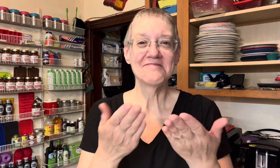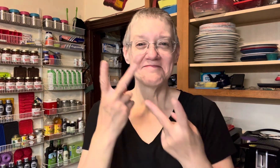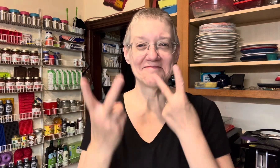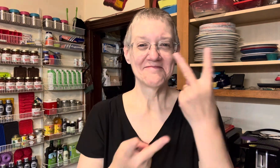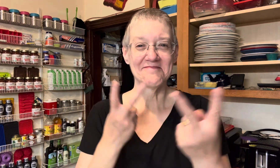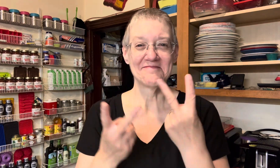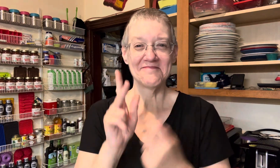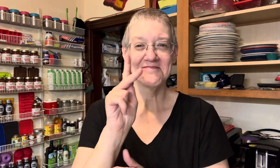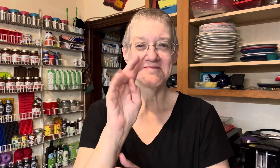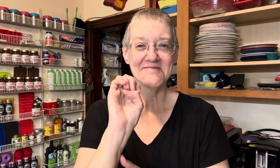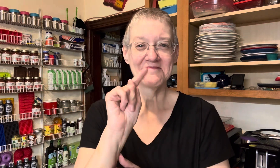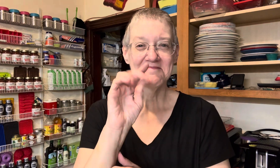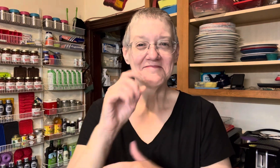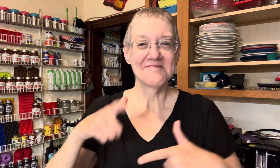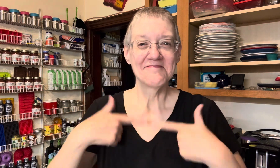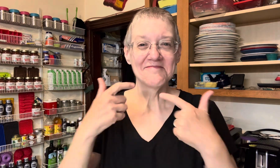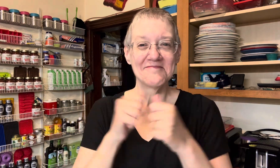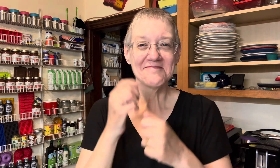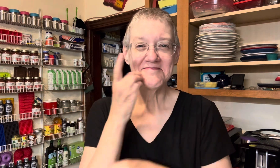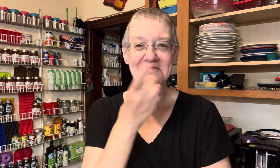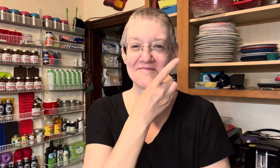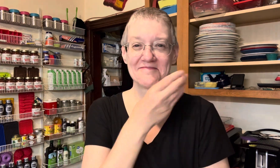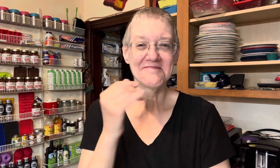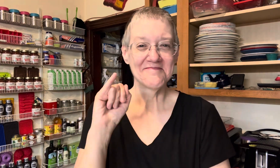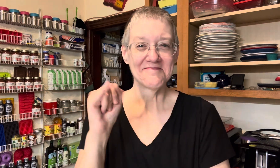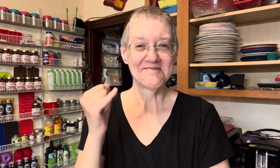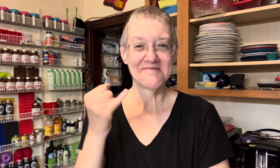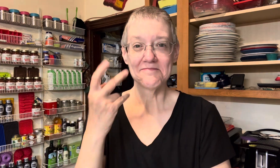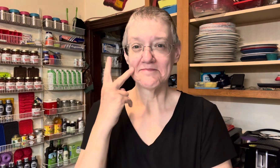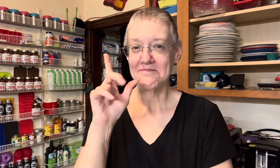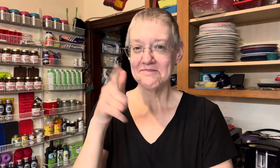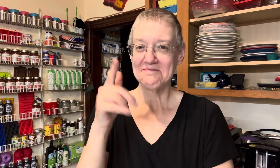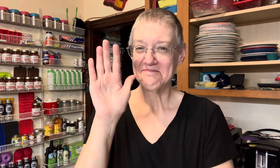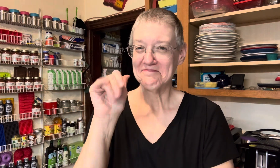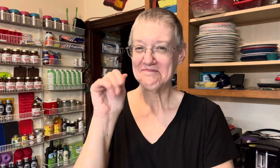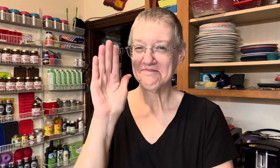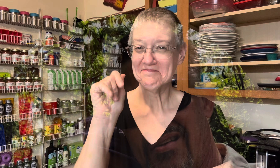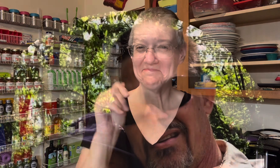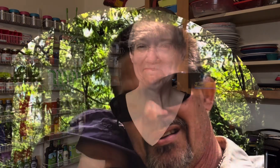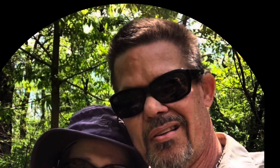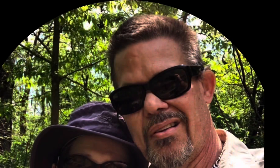Thank you for visiting Keto Living with Dale and Judith. See you later. Bye-bye.